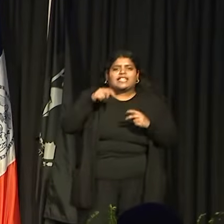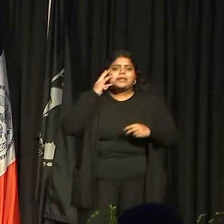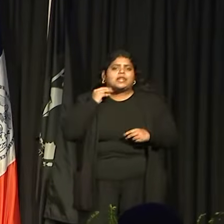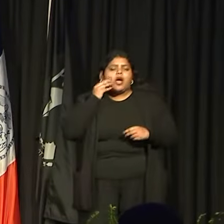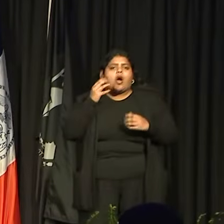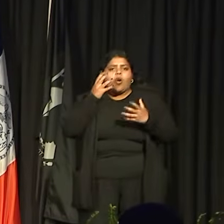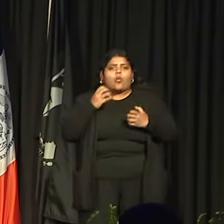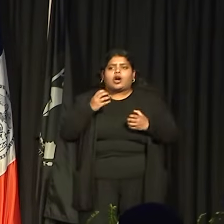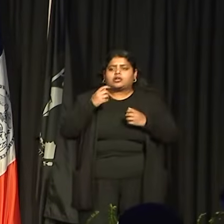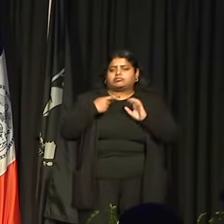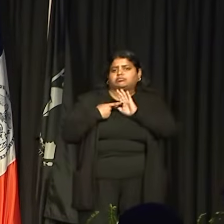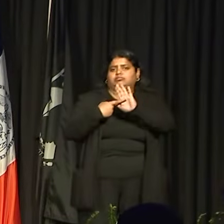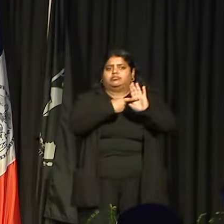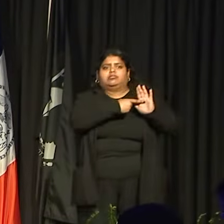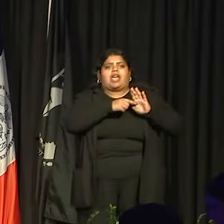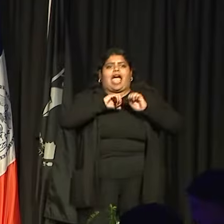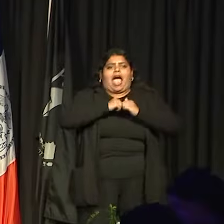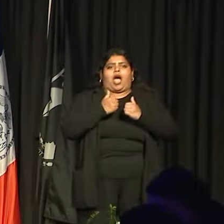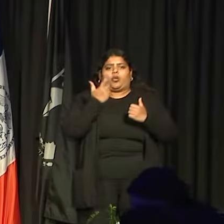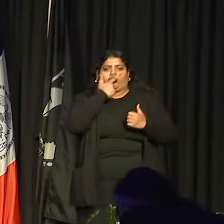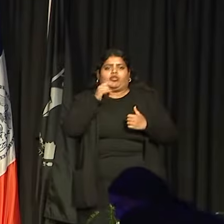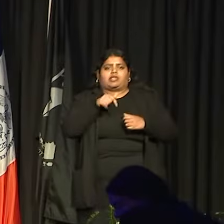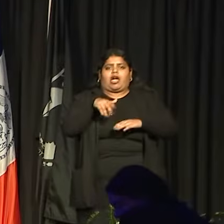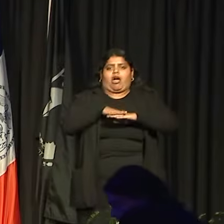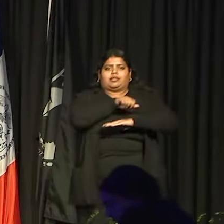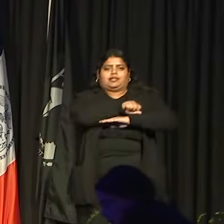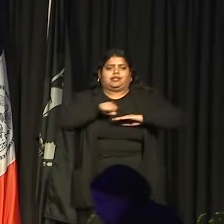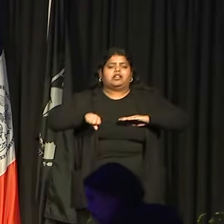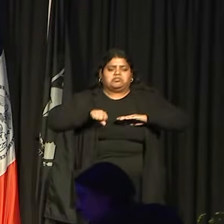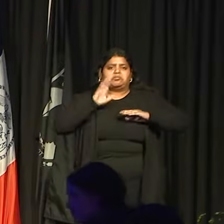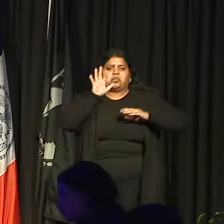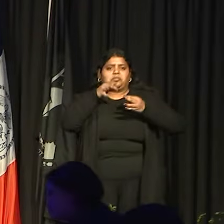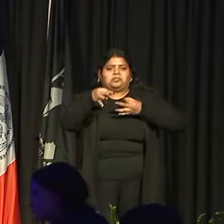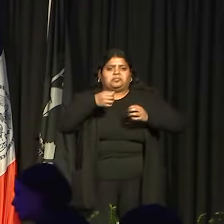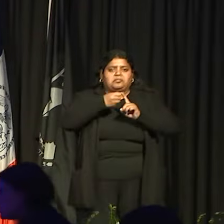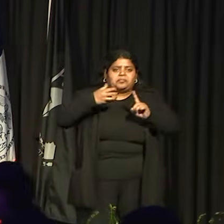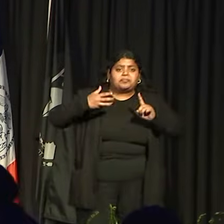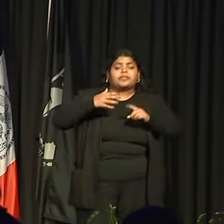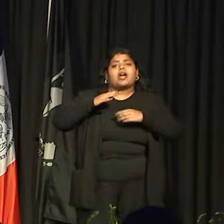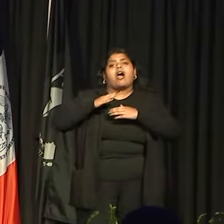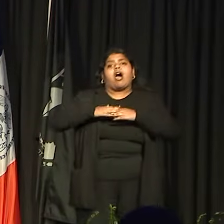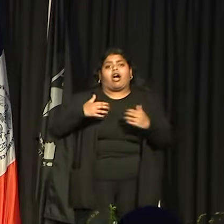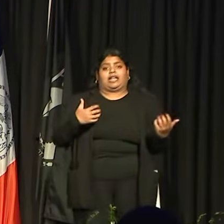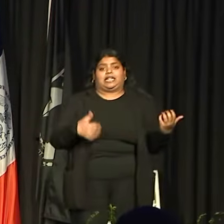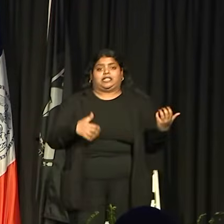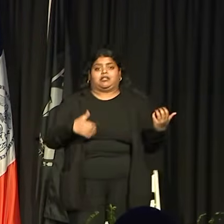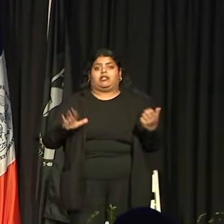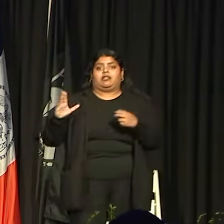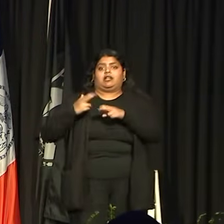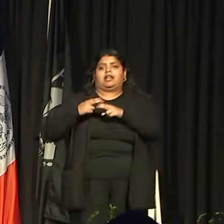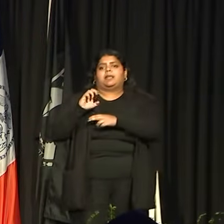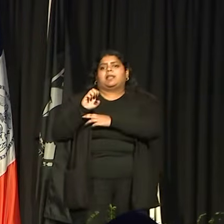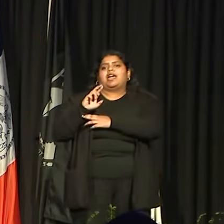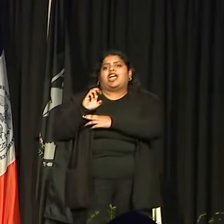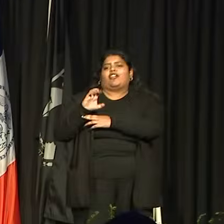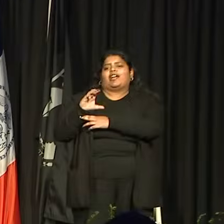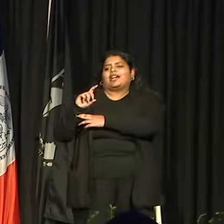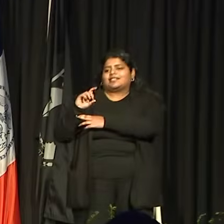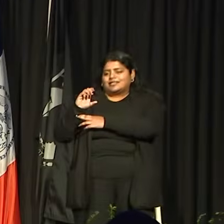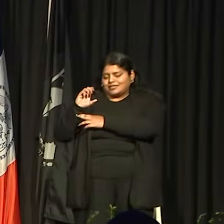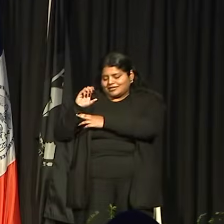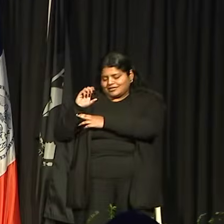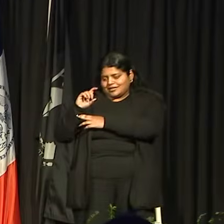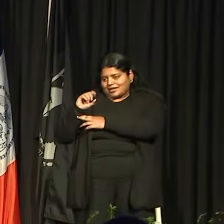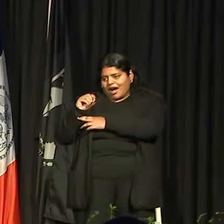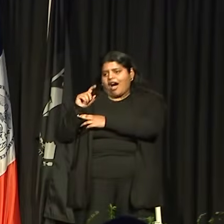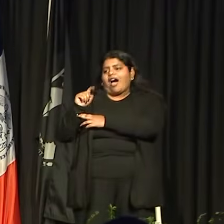how everything looks here on stage. On guitar, we have Eric Doc Mendelsohn. Let's give him a hand.